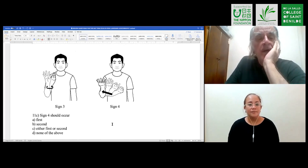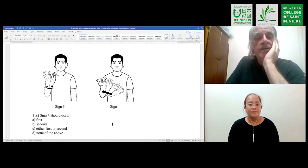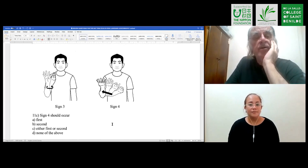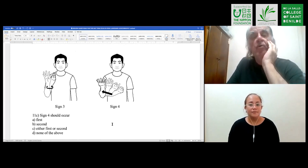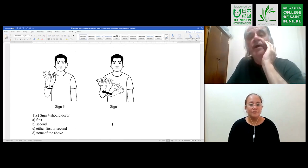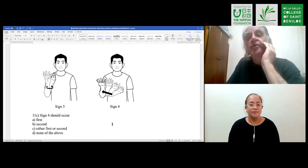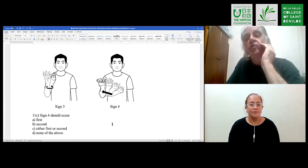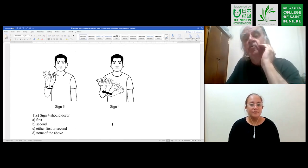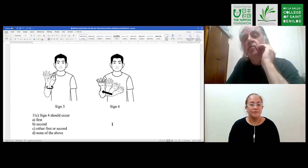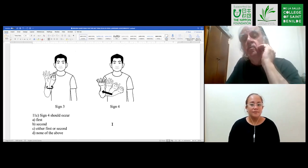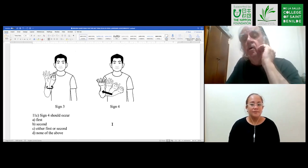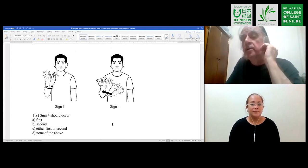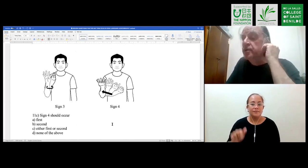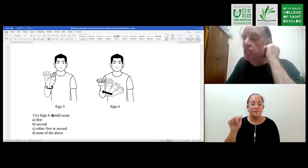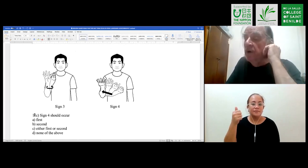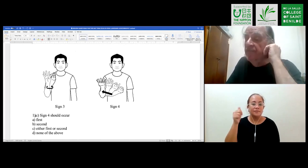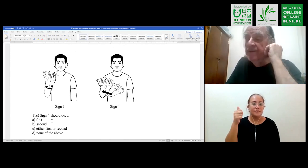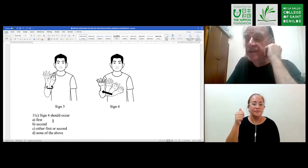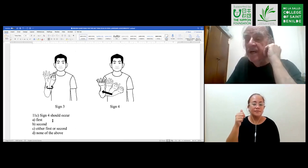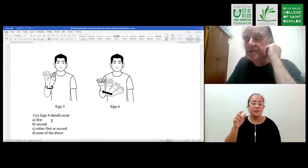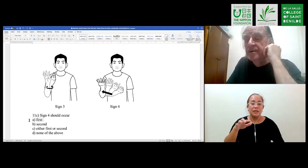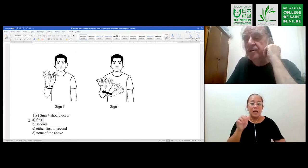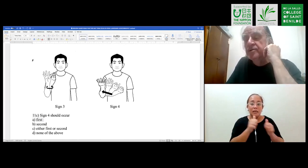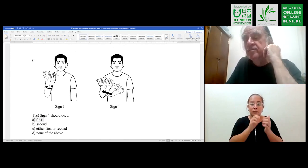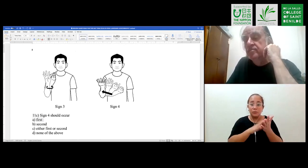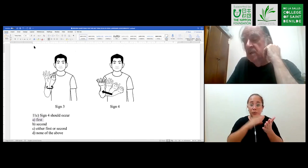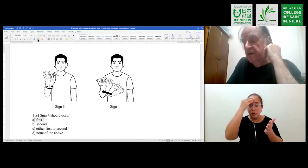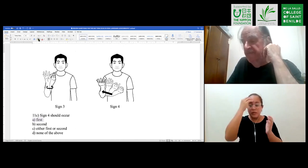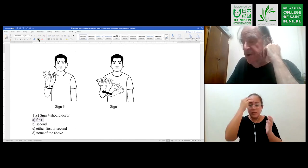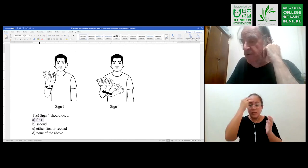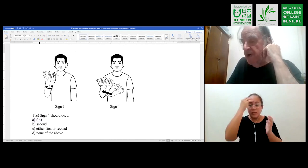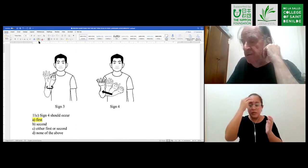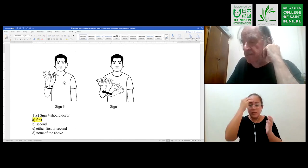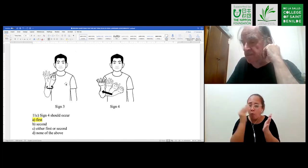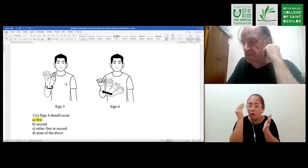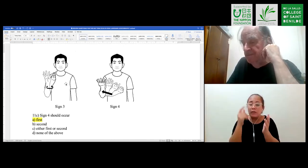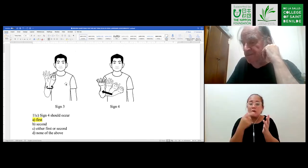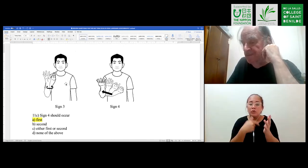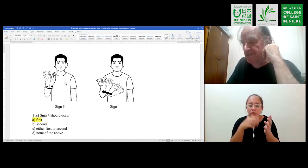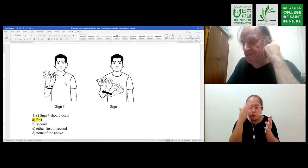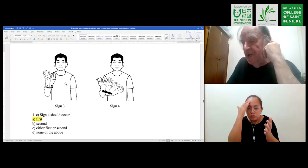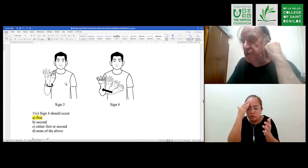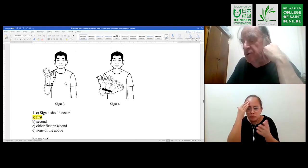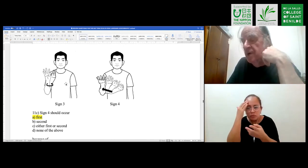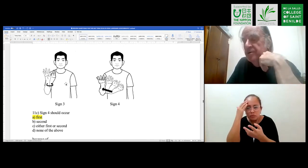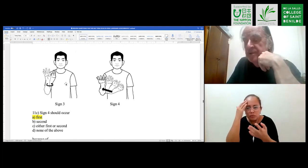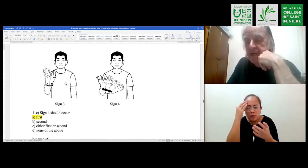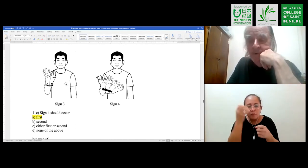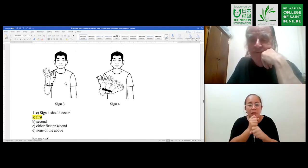So the way to learn this well for the test is just figure out, make sure you understand